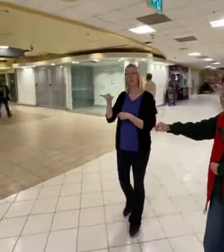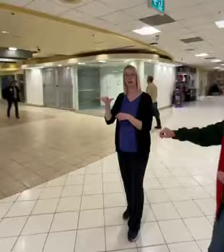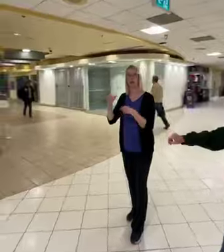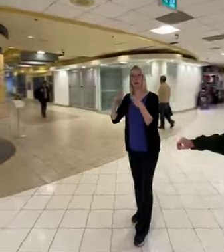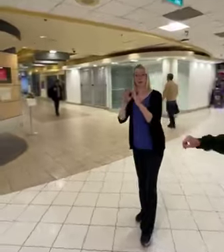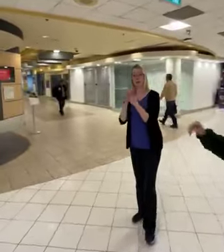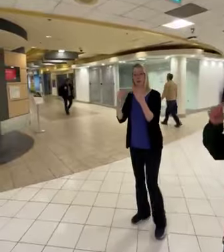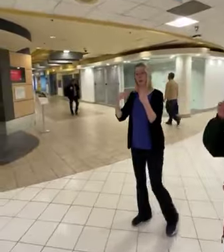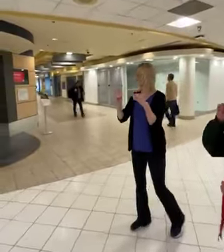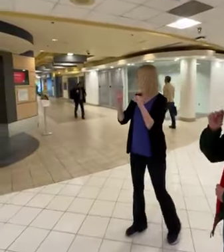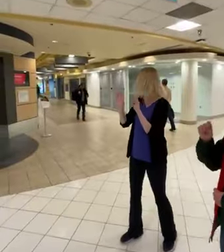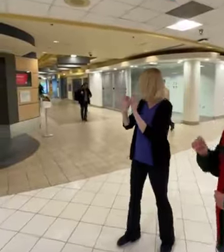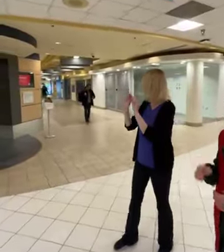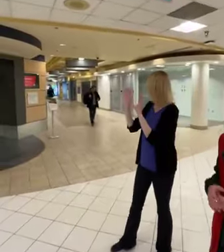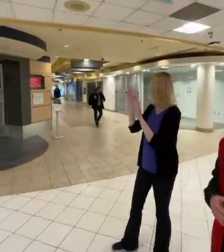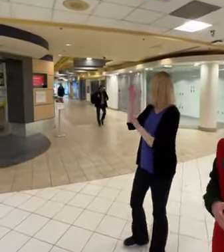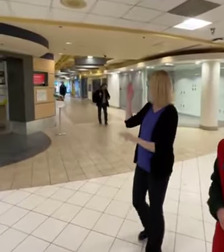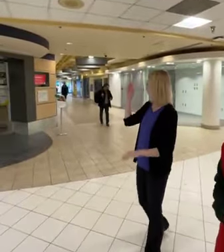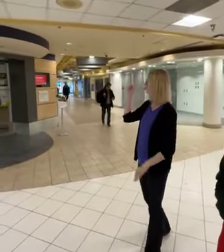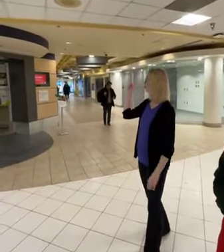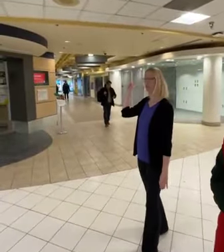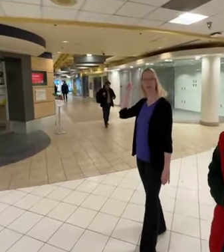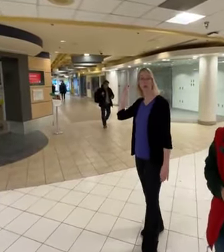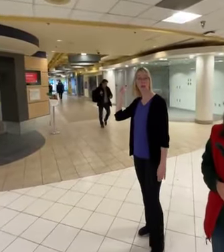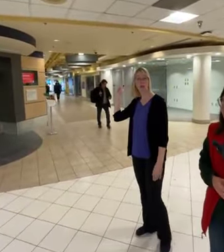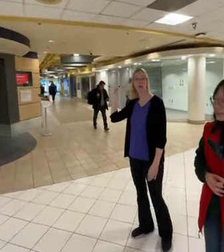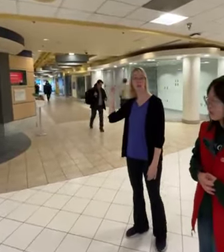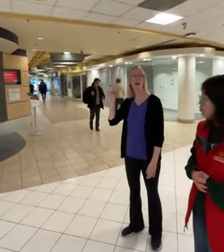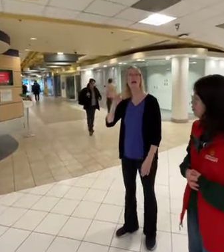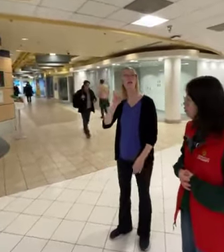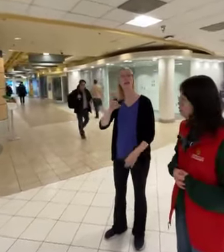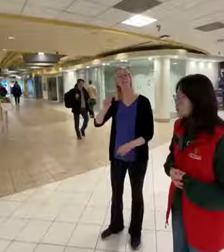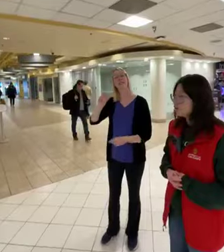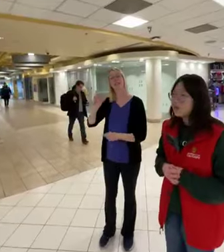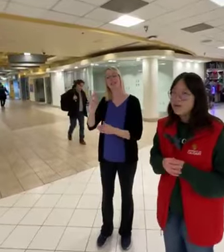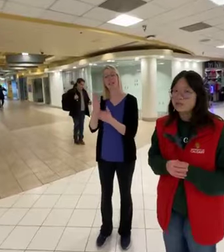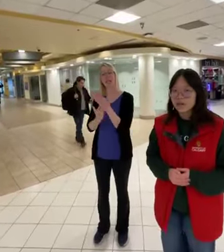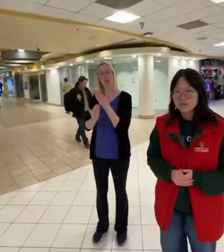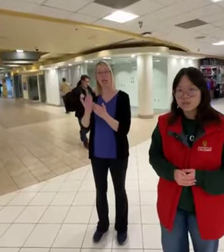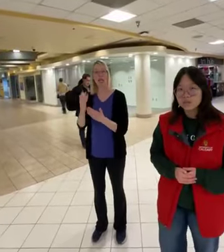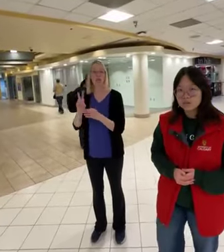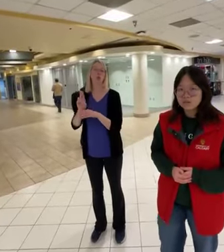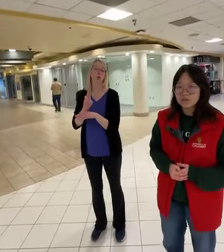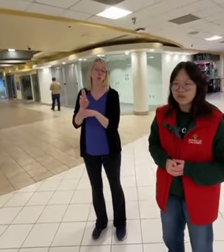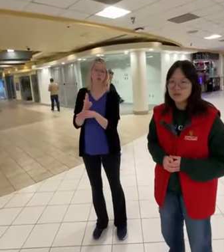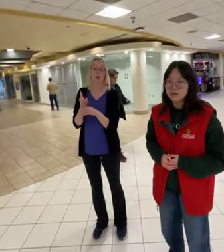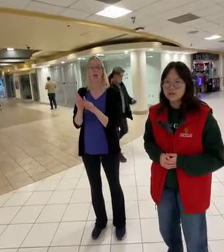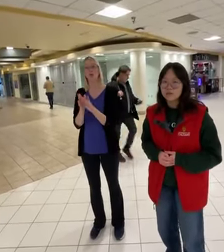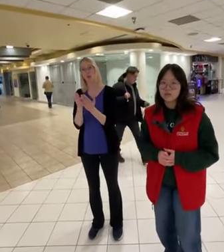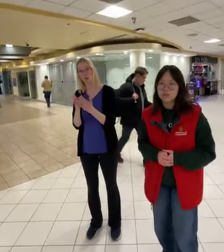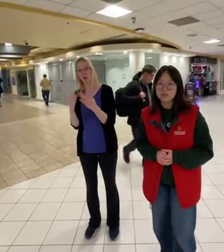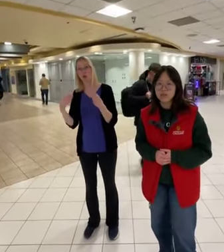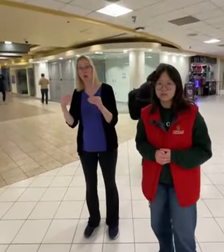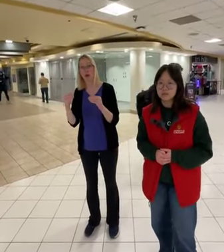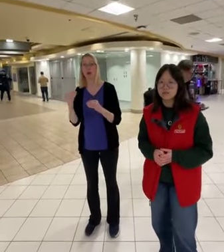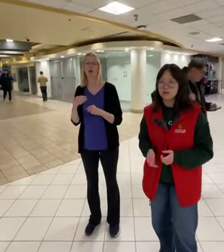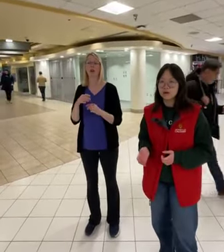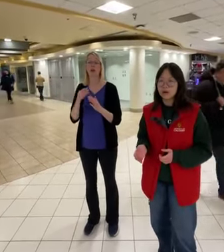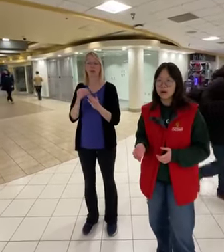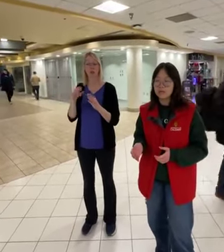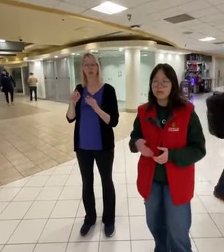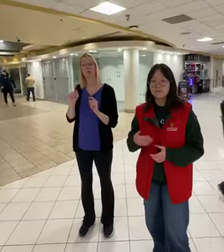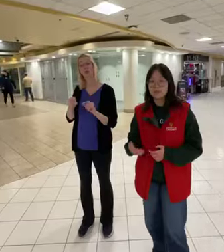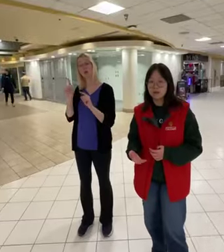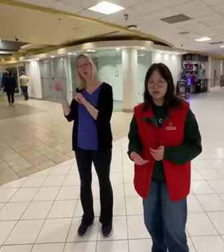can see with the video. But essentially that is our secondhand consignment bookstore. So that is where students are able to go to purchase textbooks